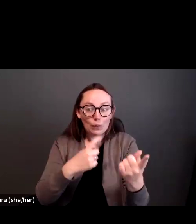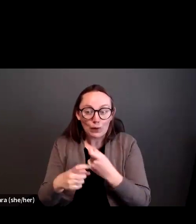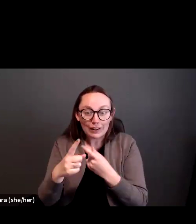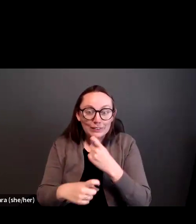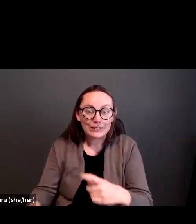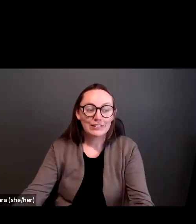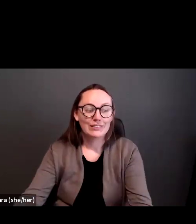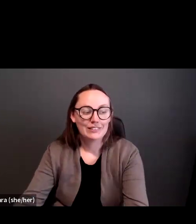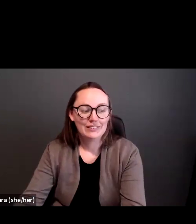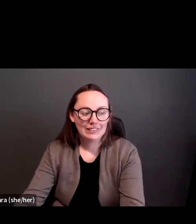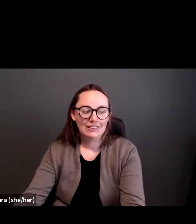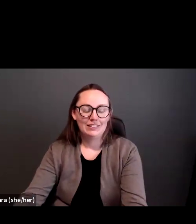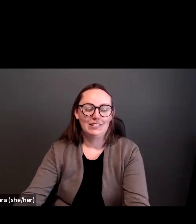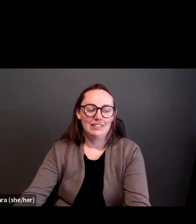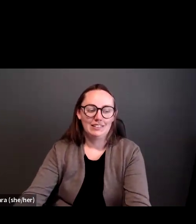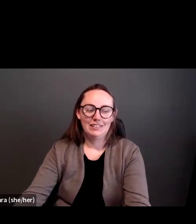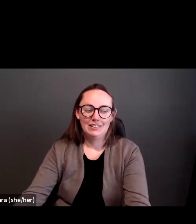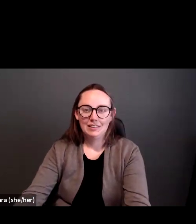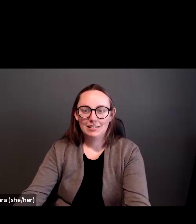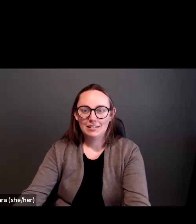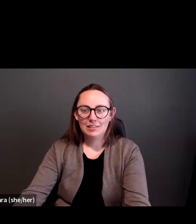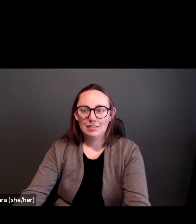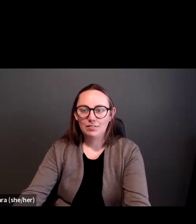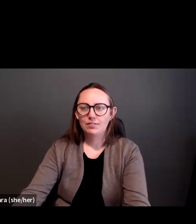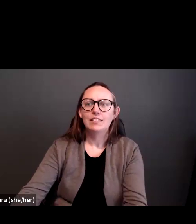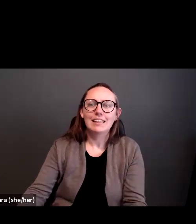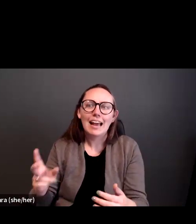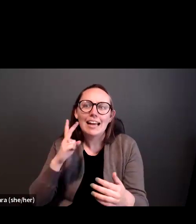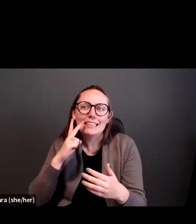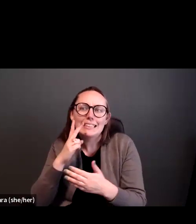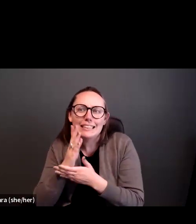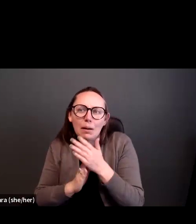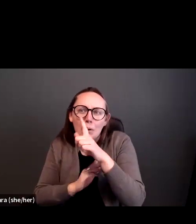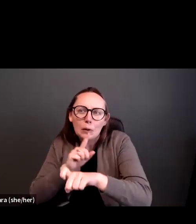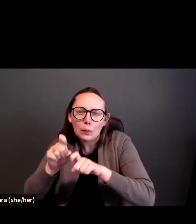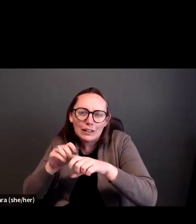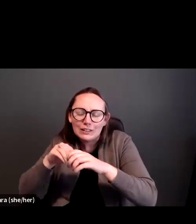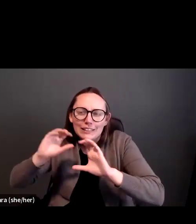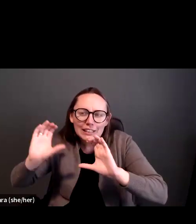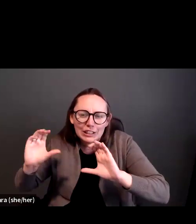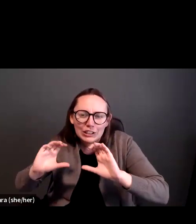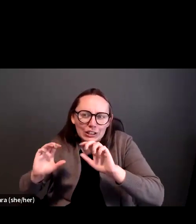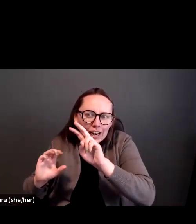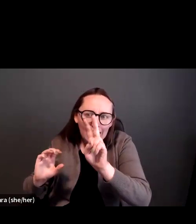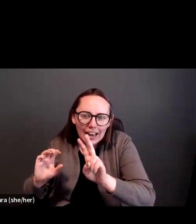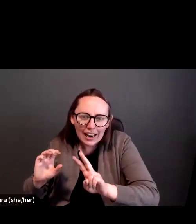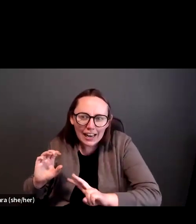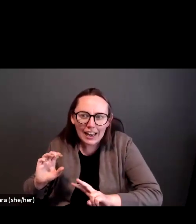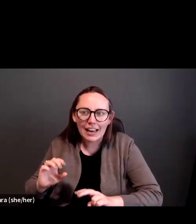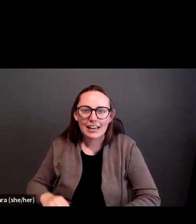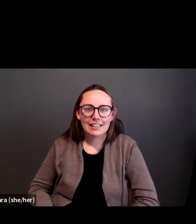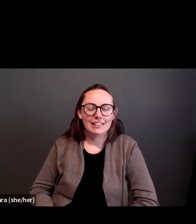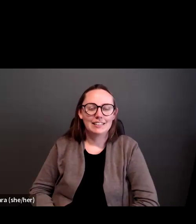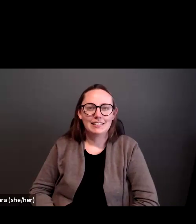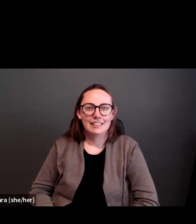I see, I think there are some questions in the chat already. I'm gonna stop the share. Stop this share. Oh,